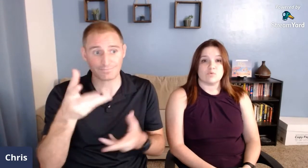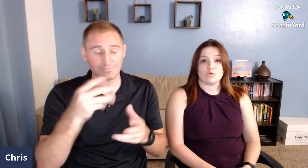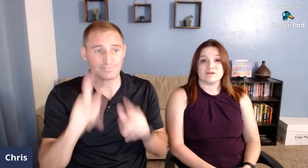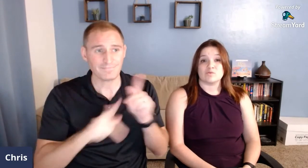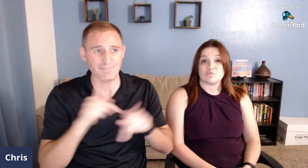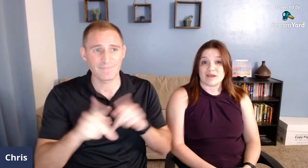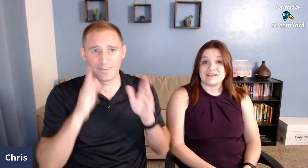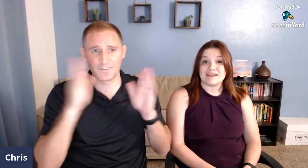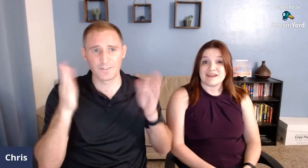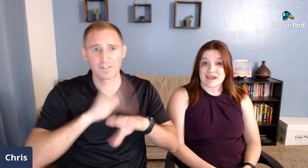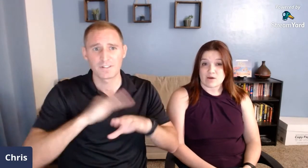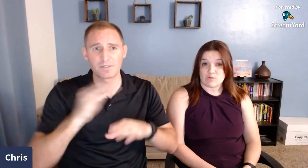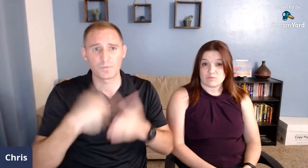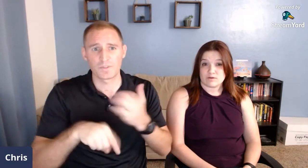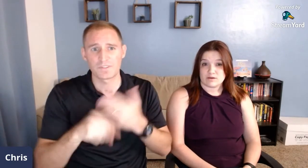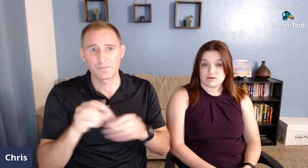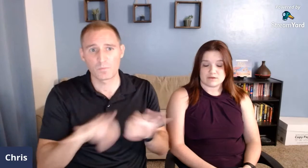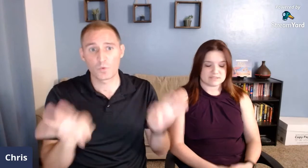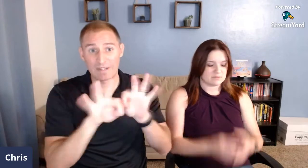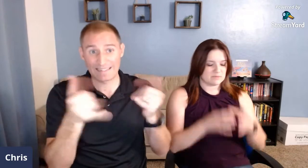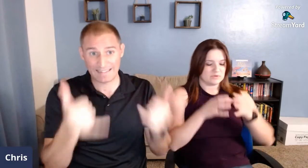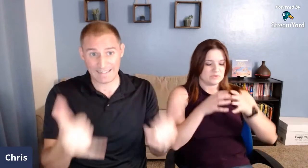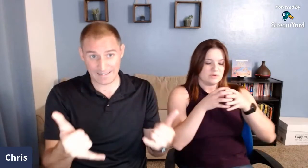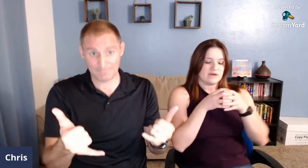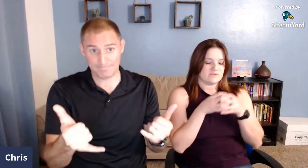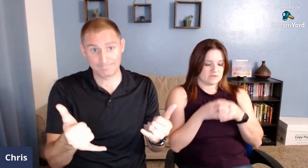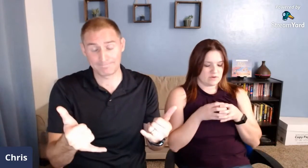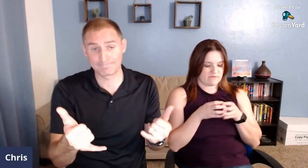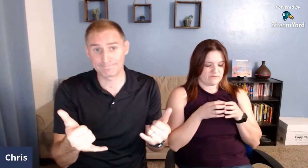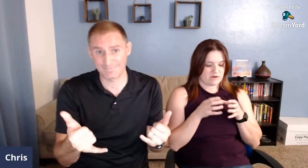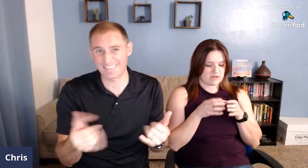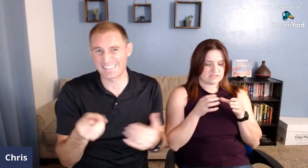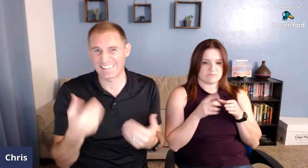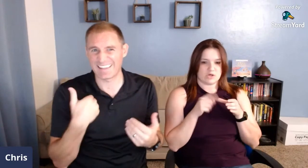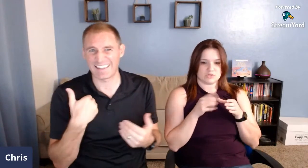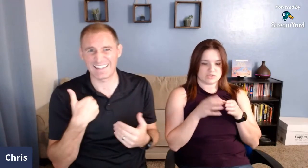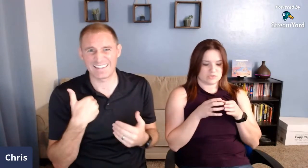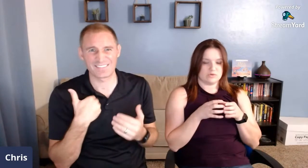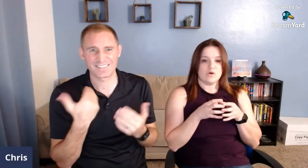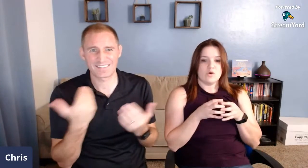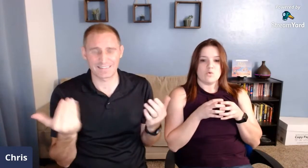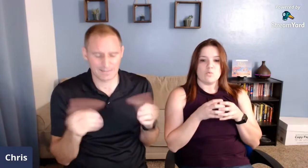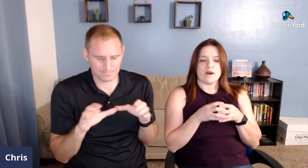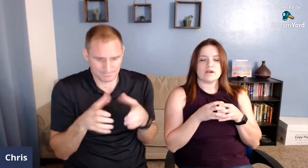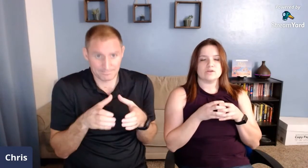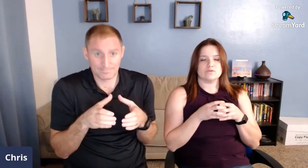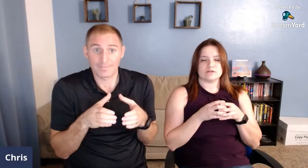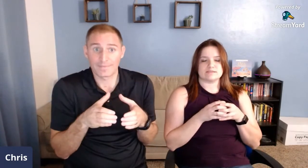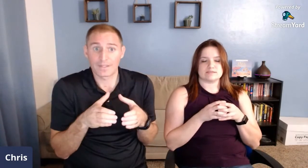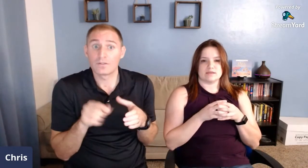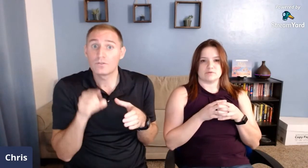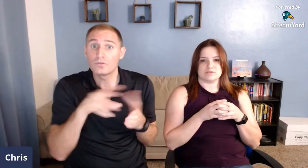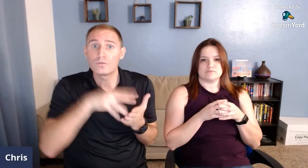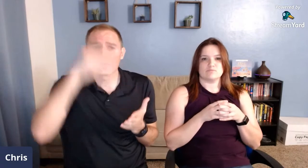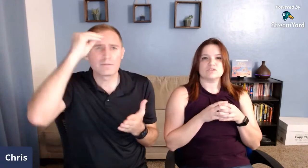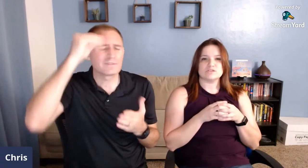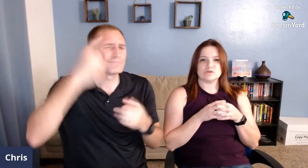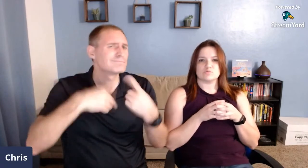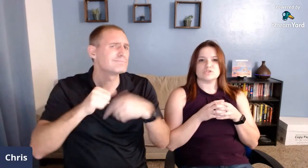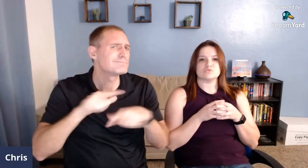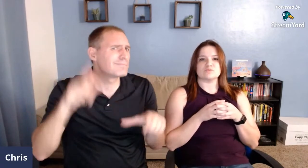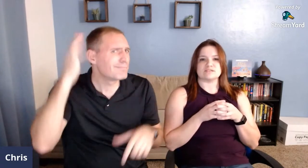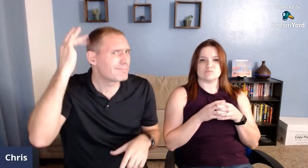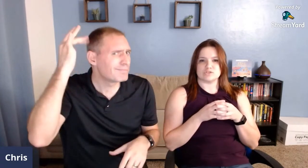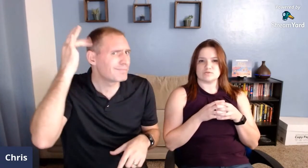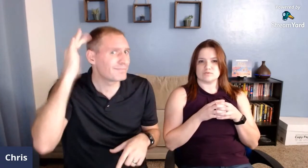what is important right now. I always tell people you have a very small circle. Why are you learning sign language? What's